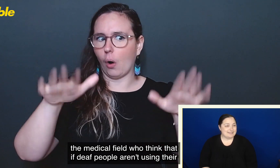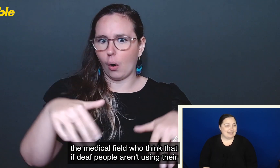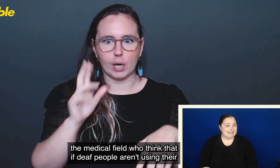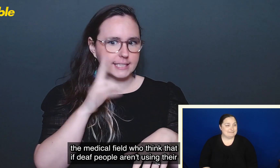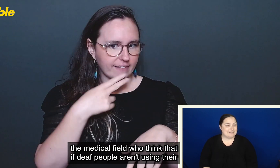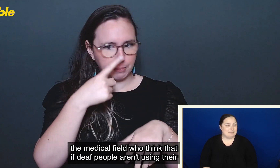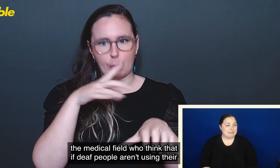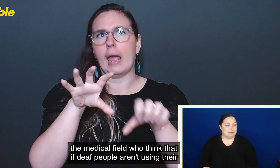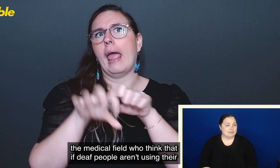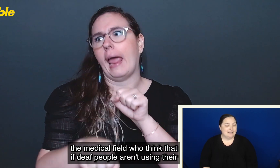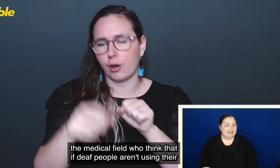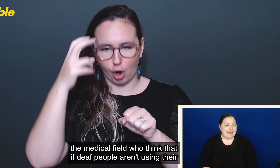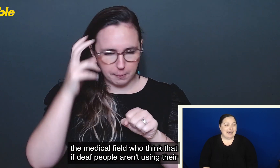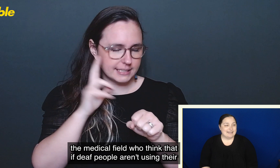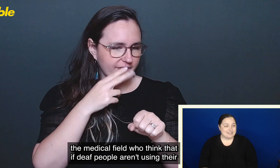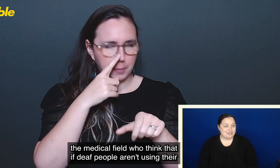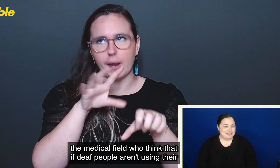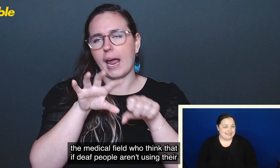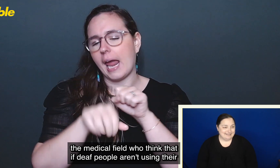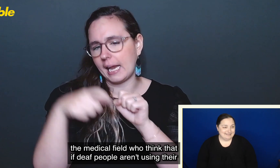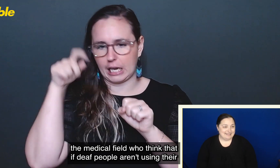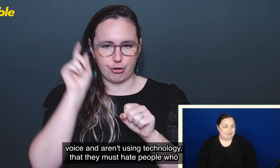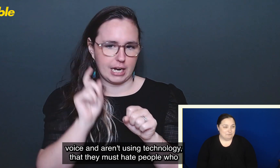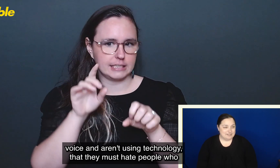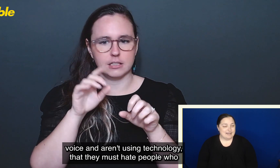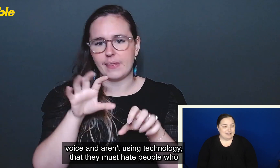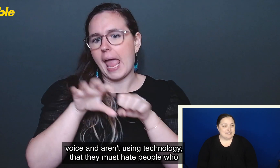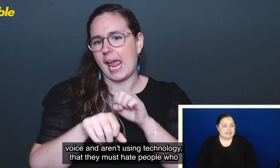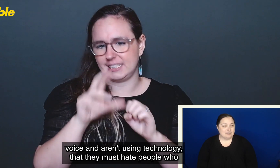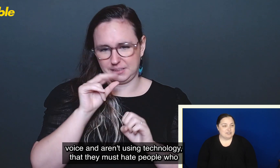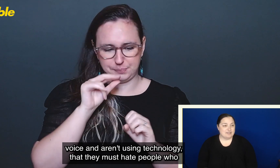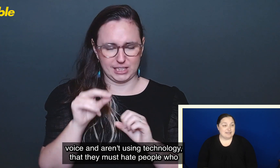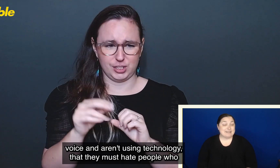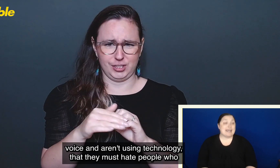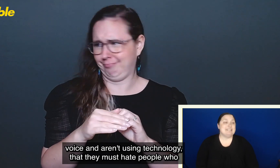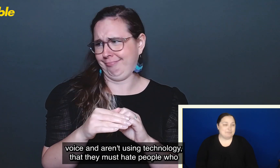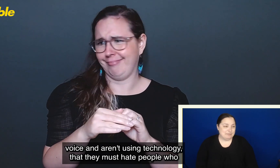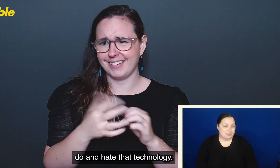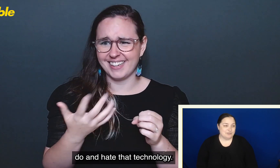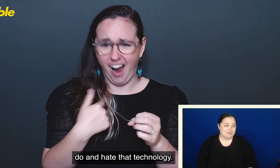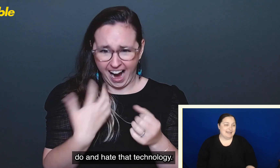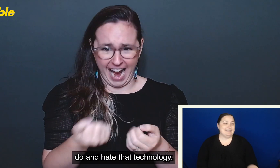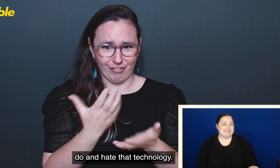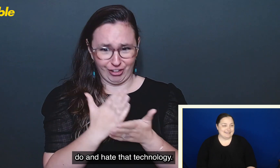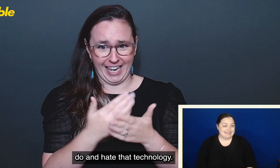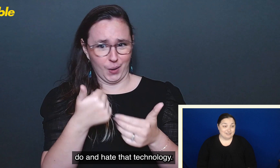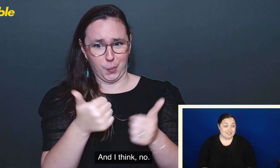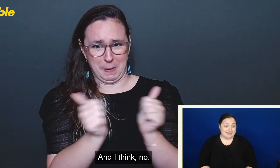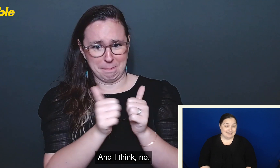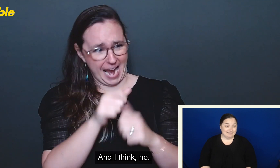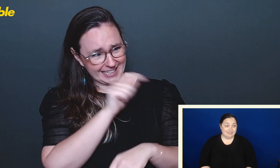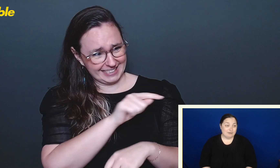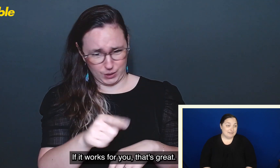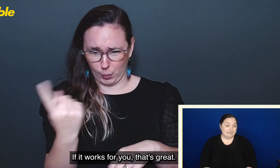think that if deaf people aren't using their voice and aren't using technology, that they must hate people who do and hate that technology.